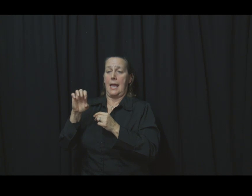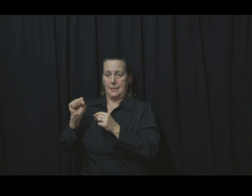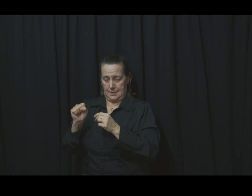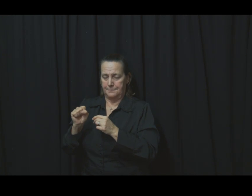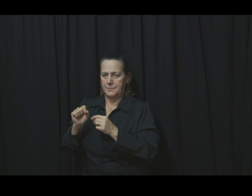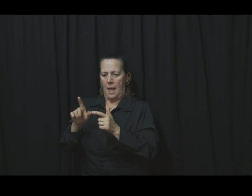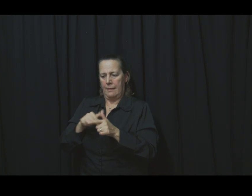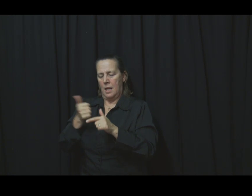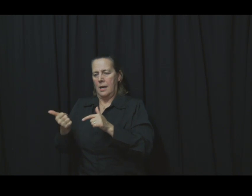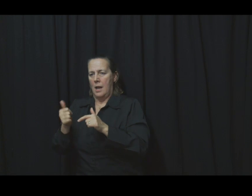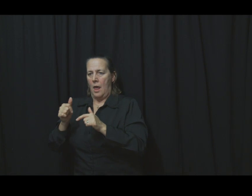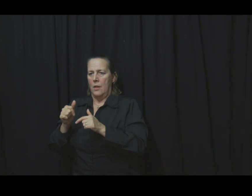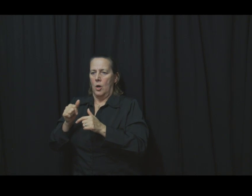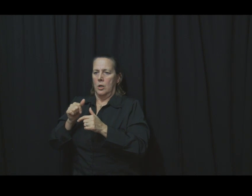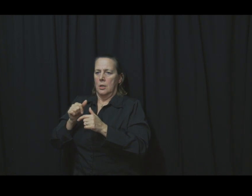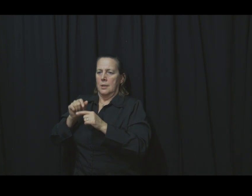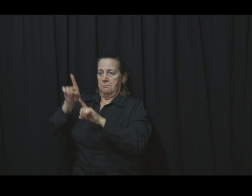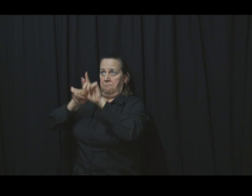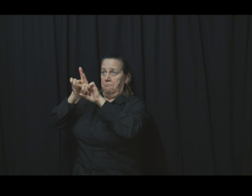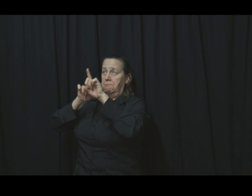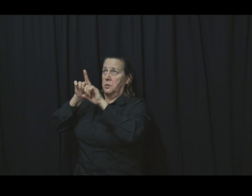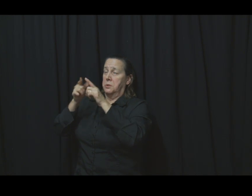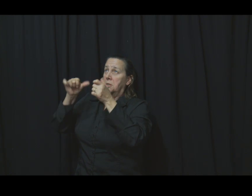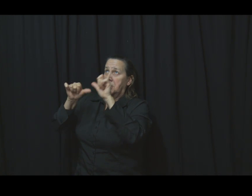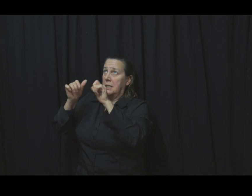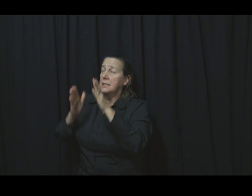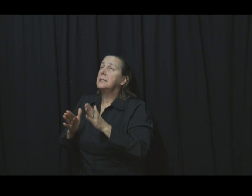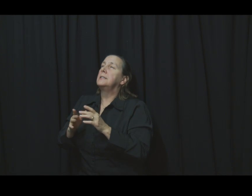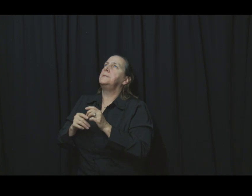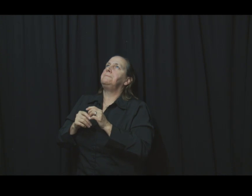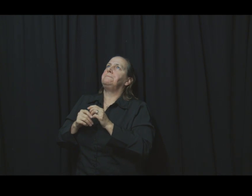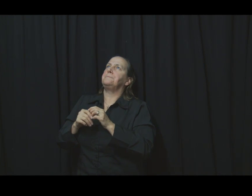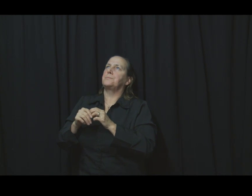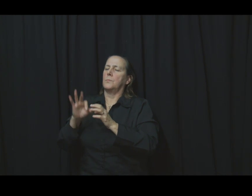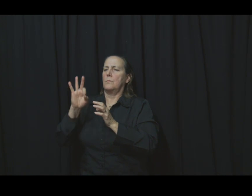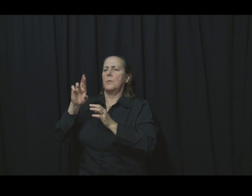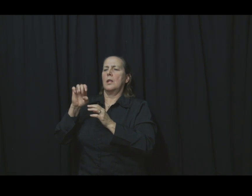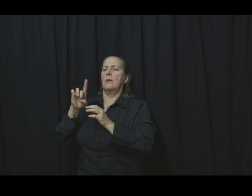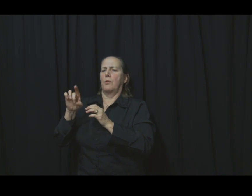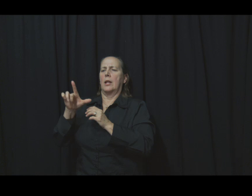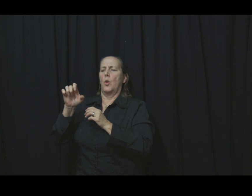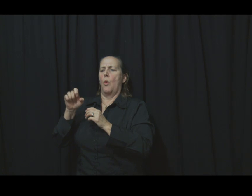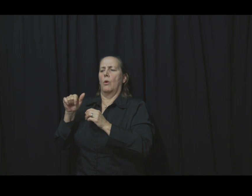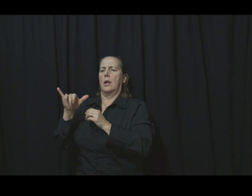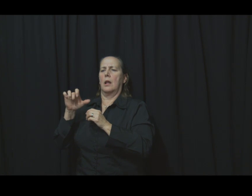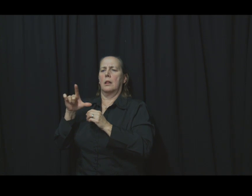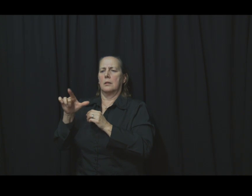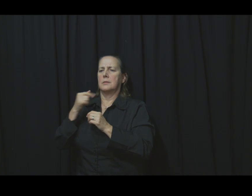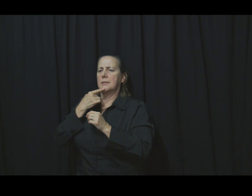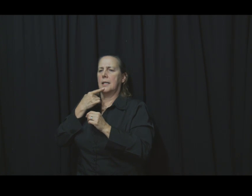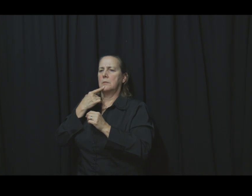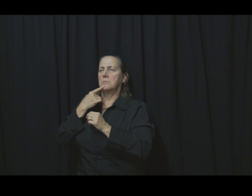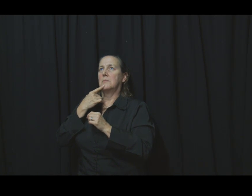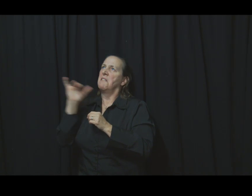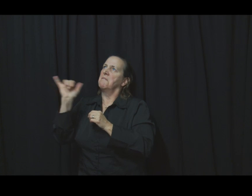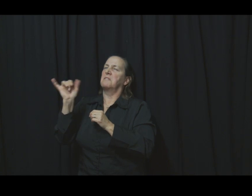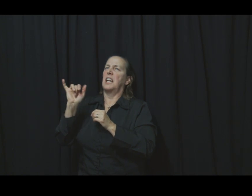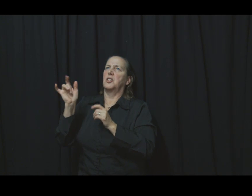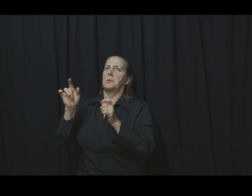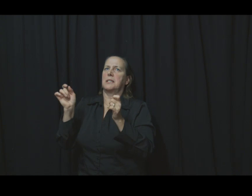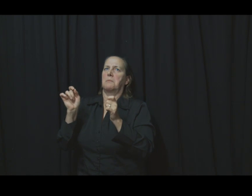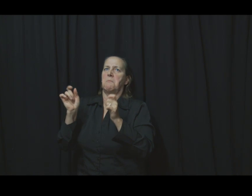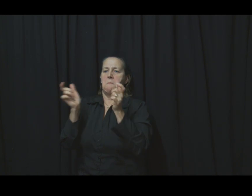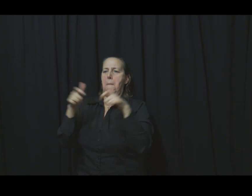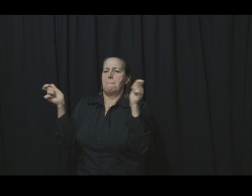astronomer, almost a couple decades, another astronomer, Fred Hoyle, just remarked, it was like there was a Big Bang. There